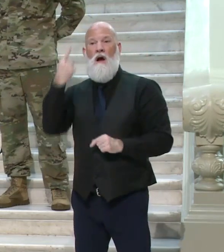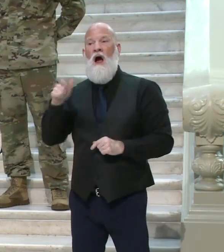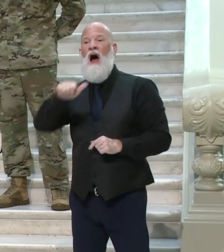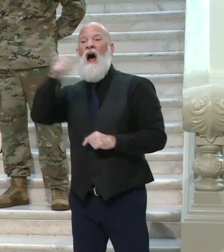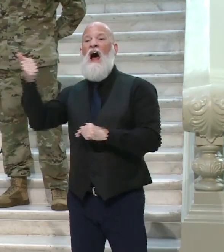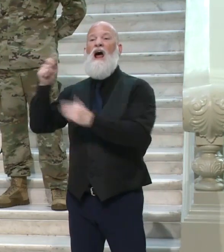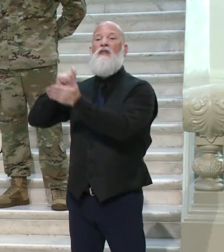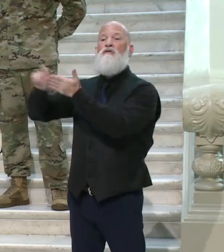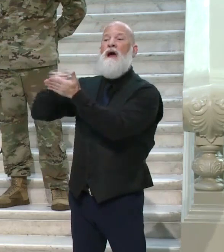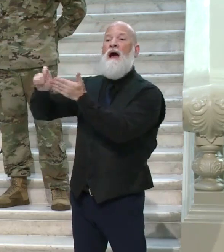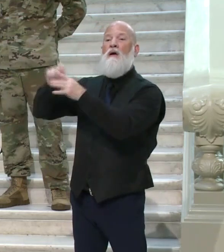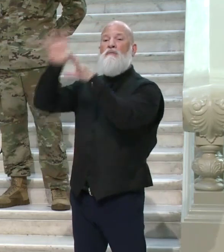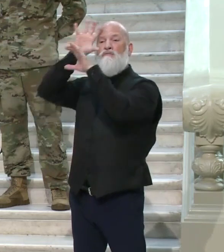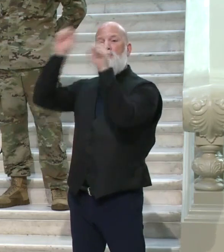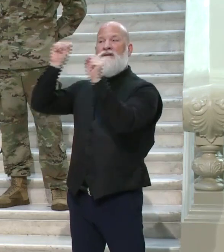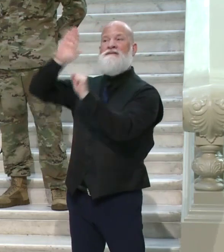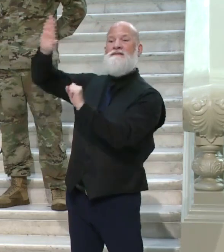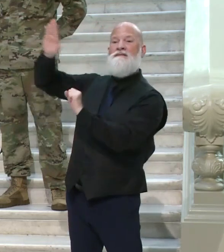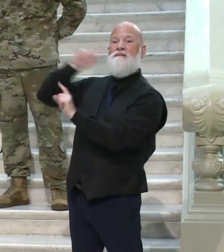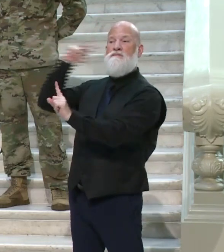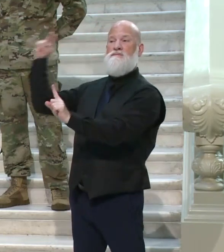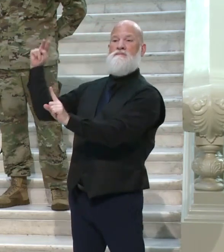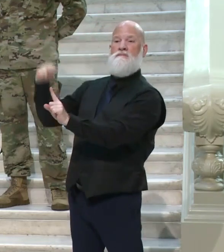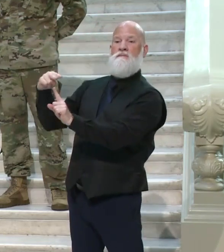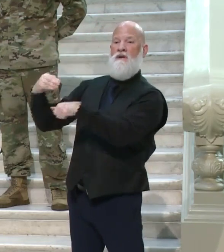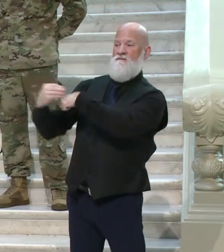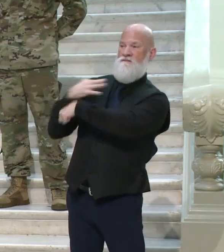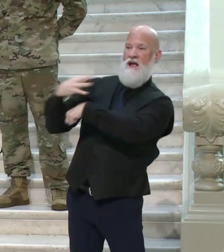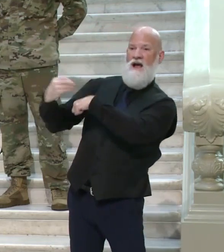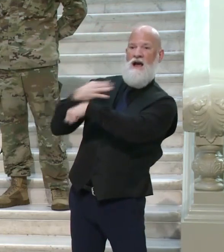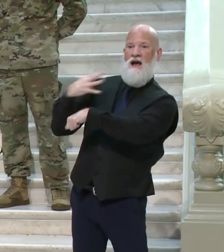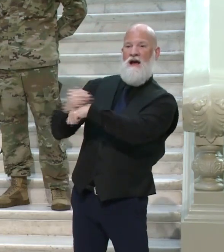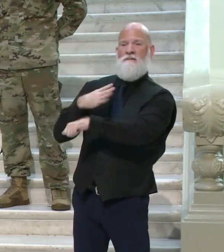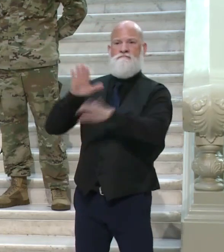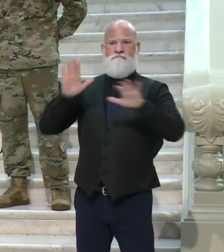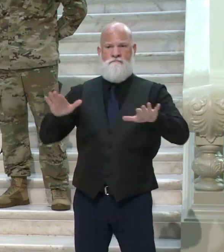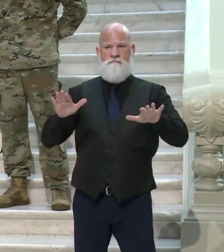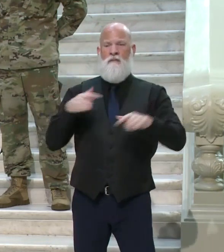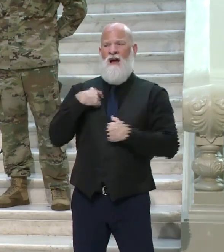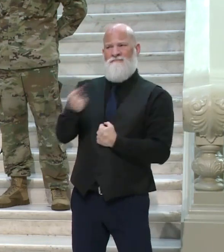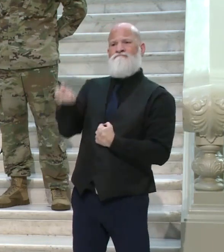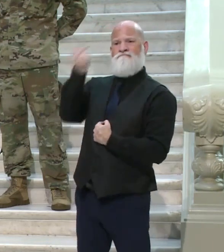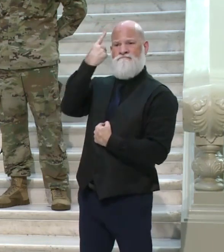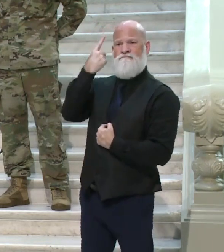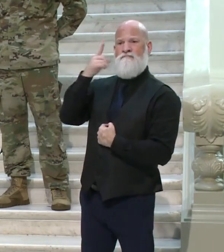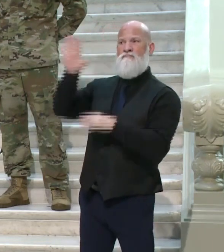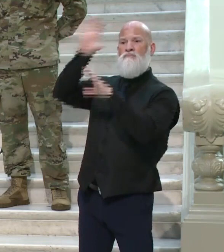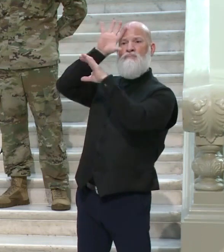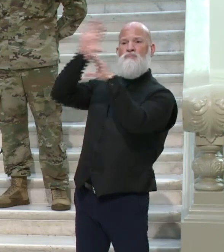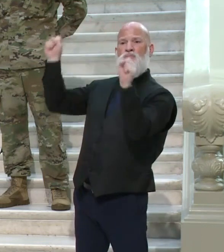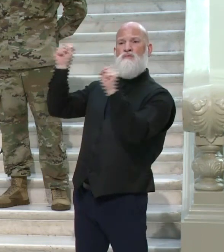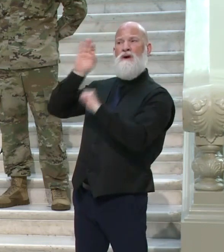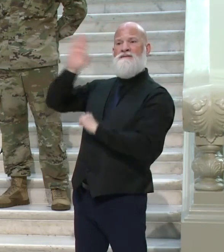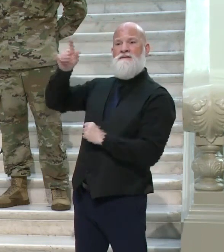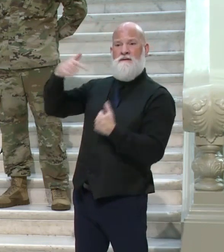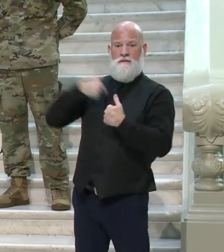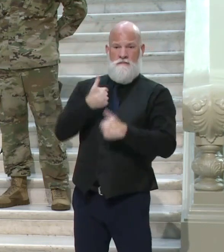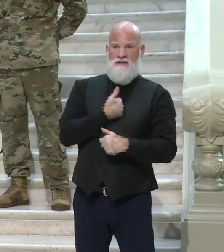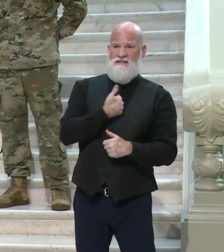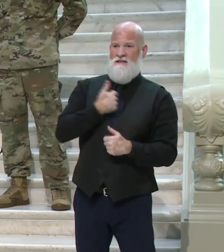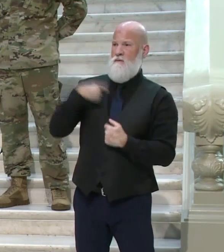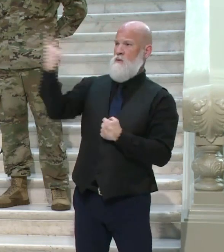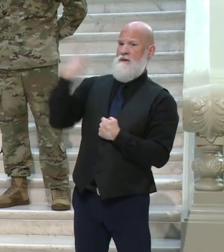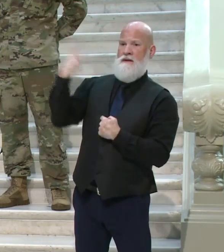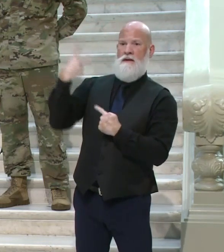insight and advice on our game plan. Rest assured, the President and I share a common goal, and that is